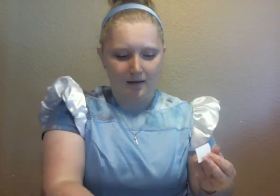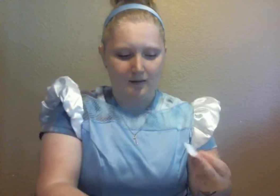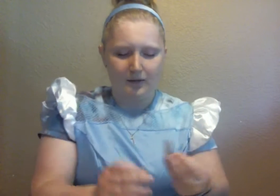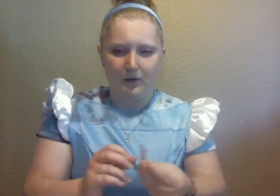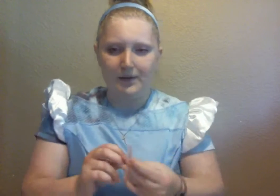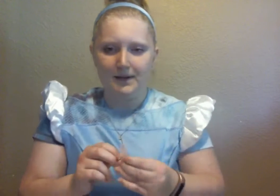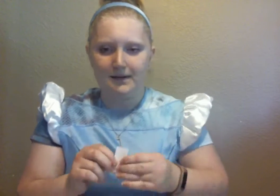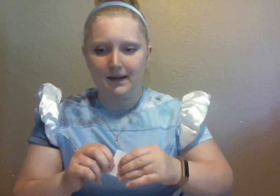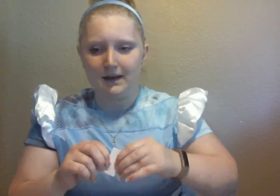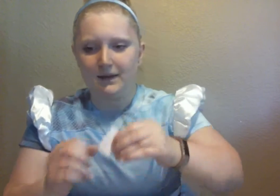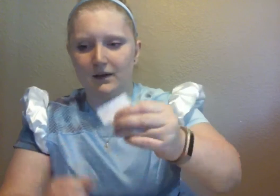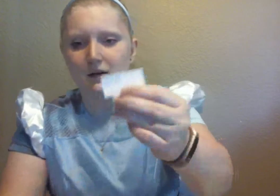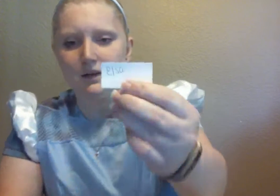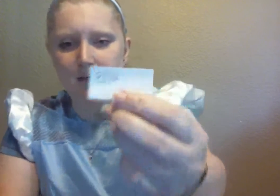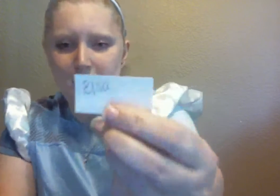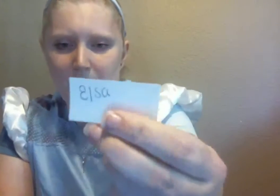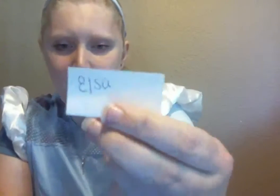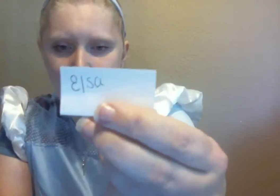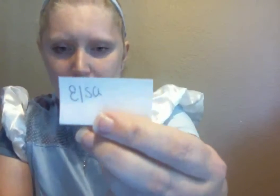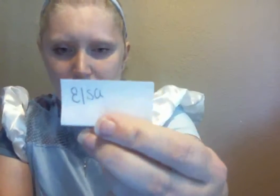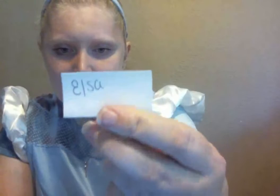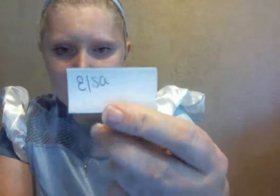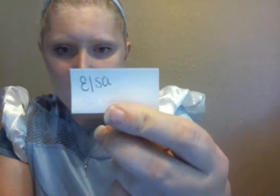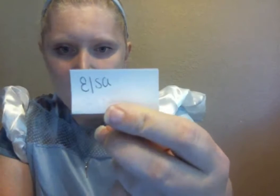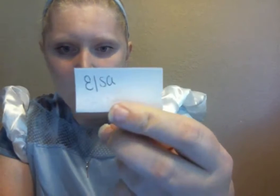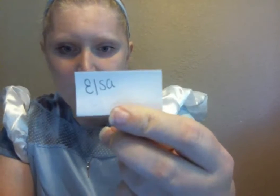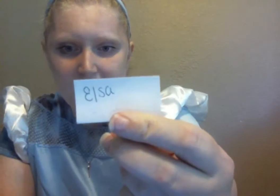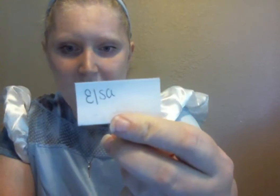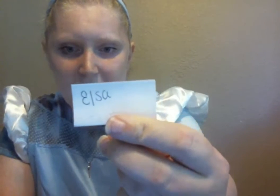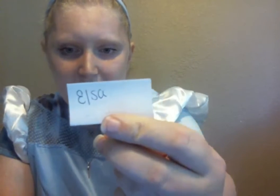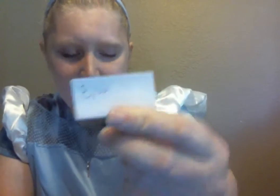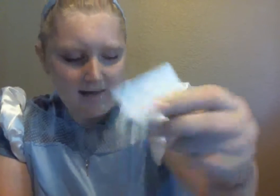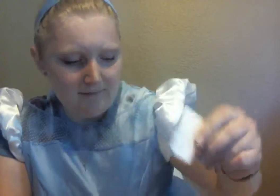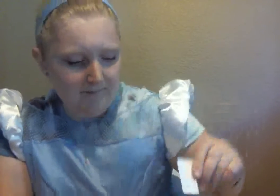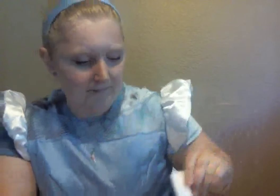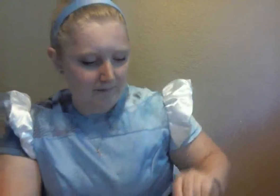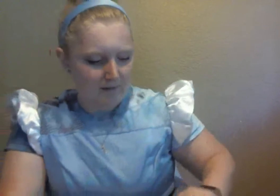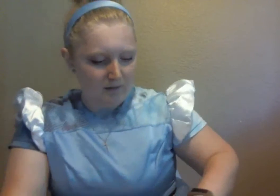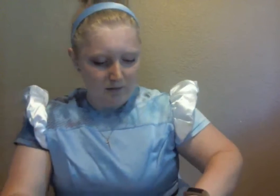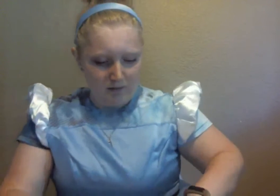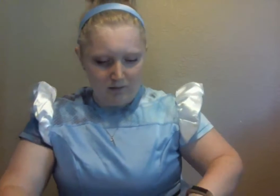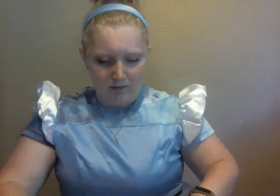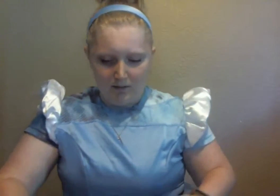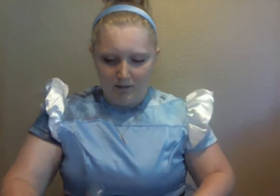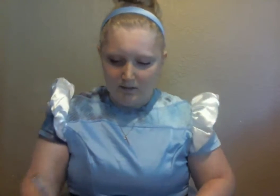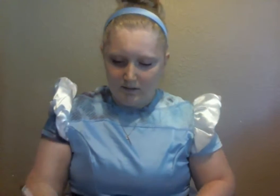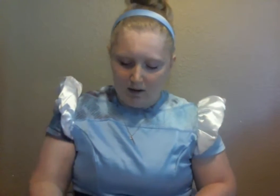So it looks like the girl name that we chose was Elsa. So,